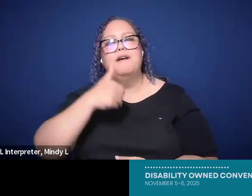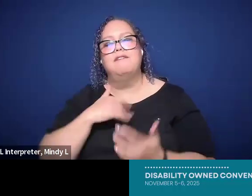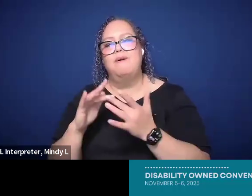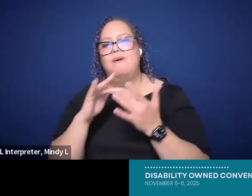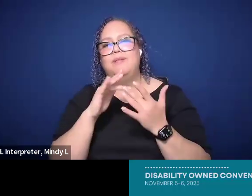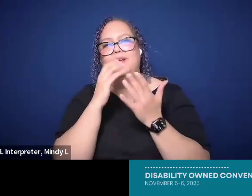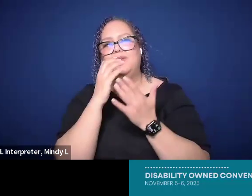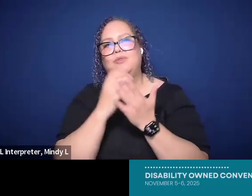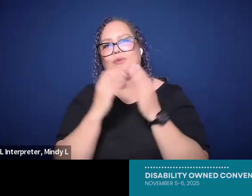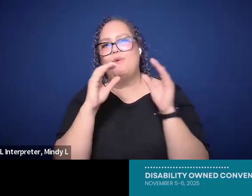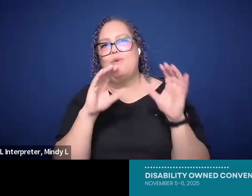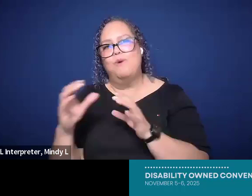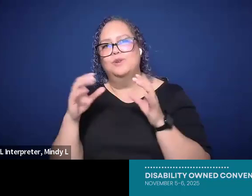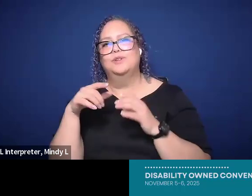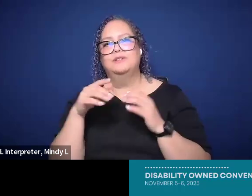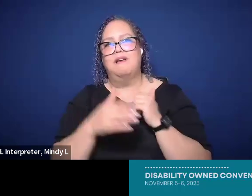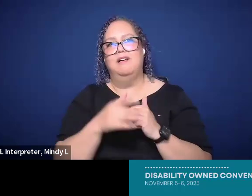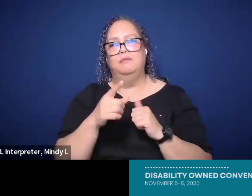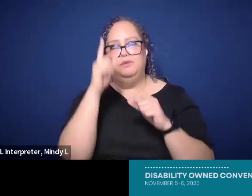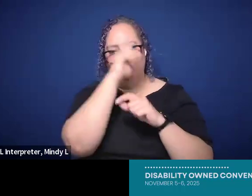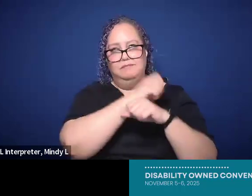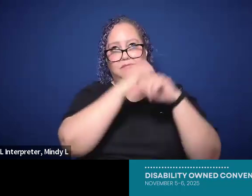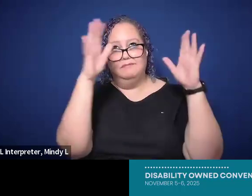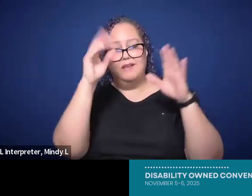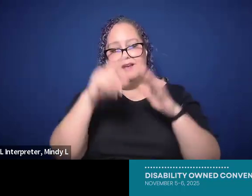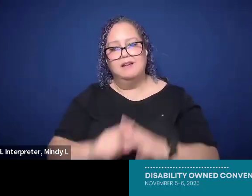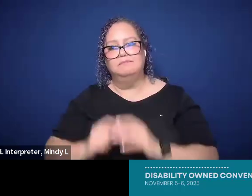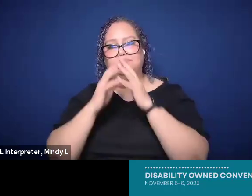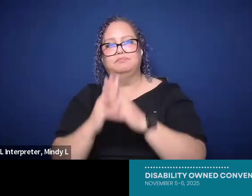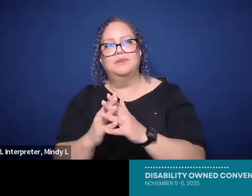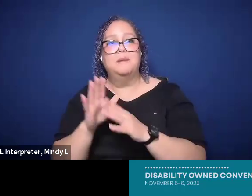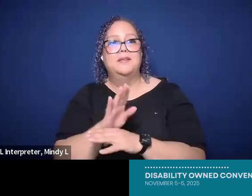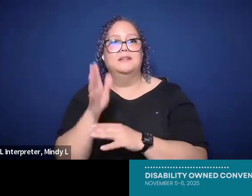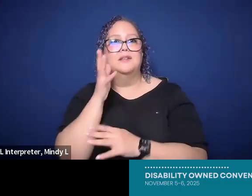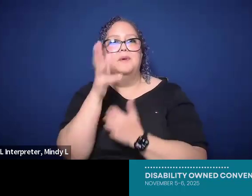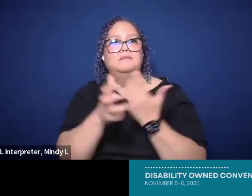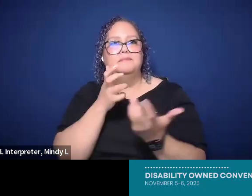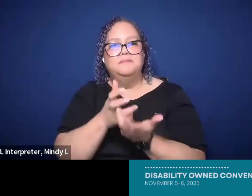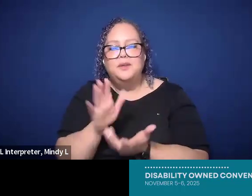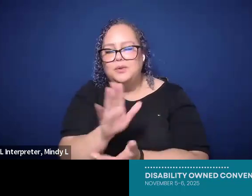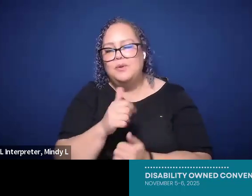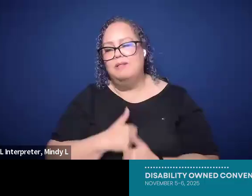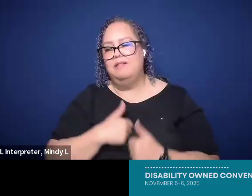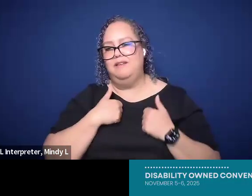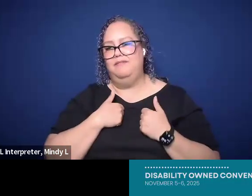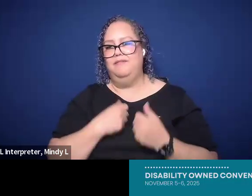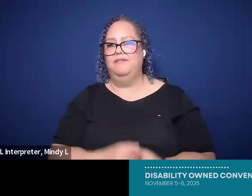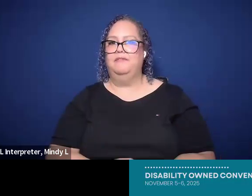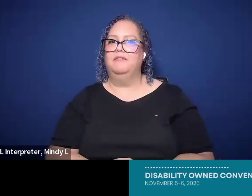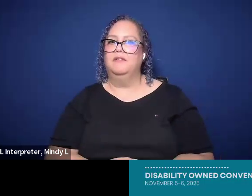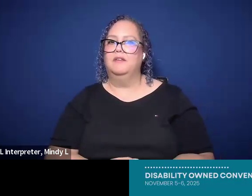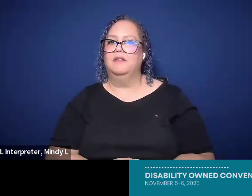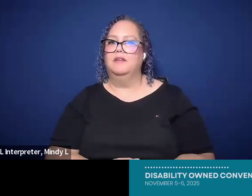you ideate and start a business that works for your life. Excellent. And there's a few questions generally